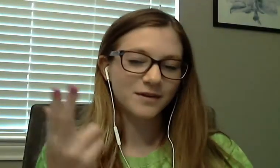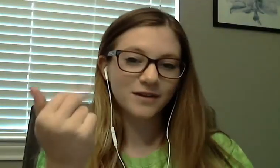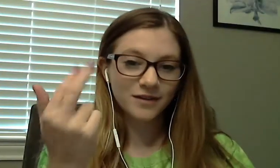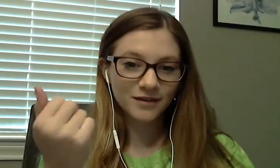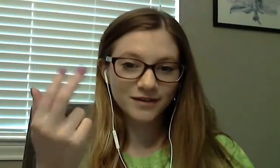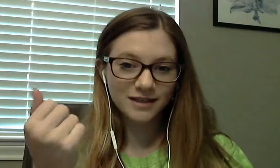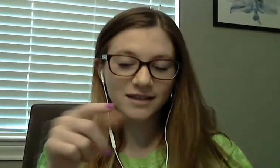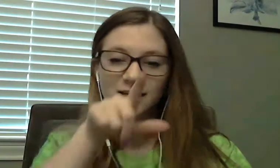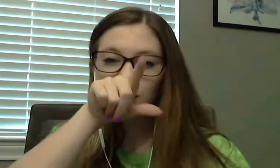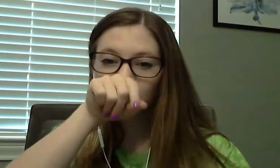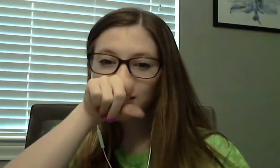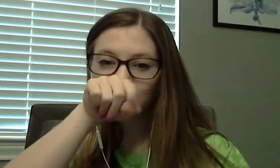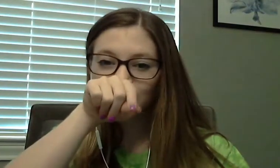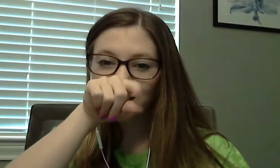13, chicken.